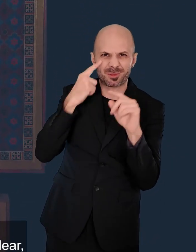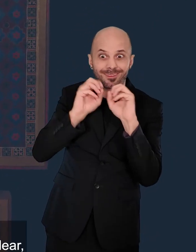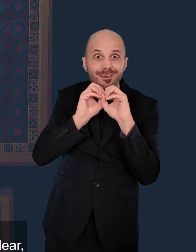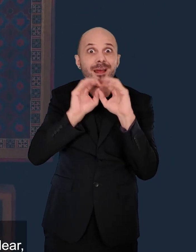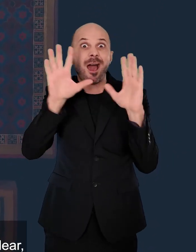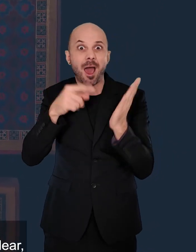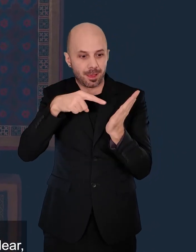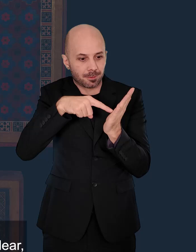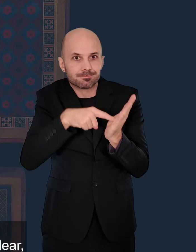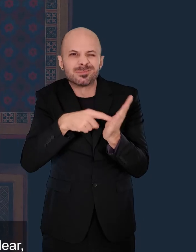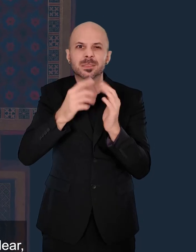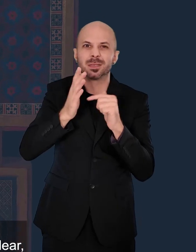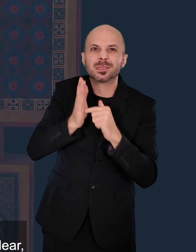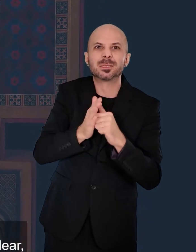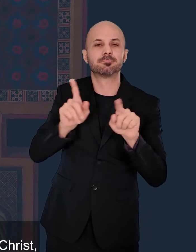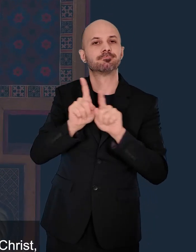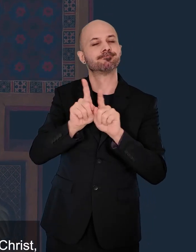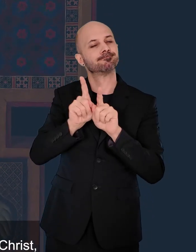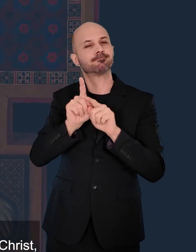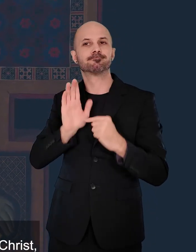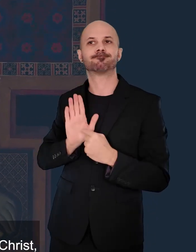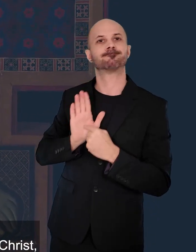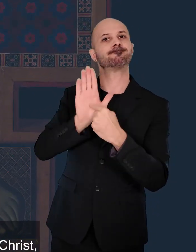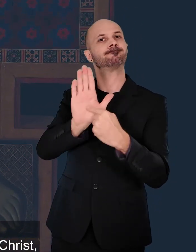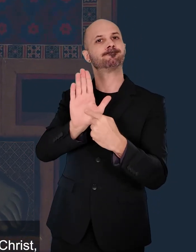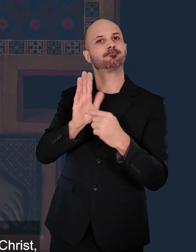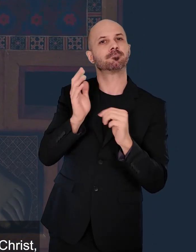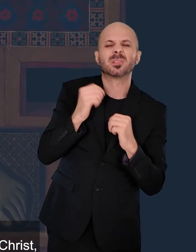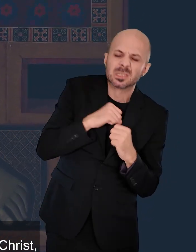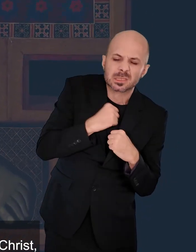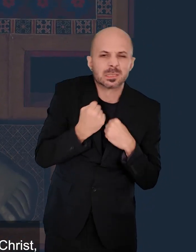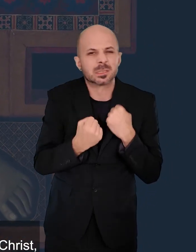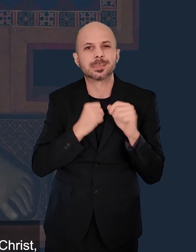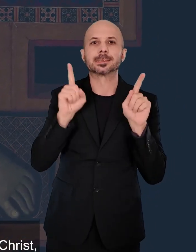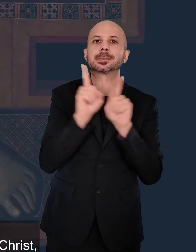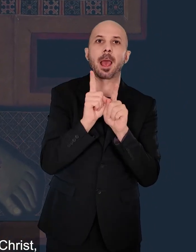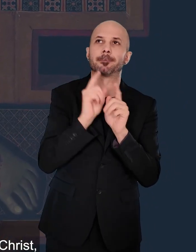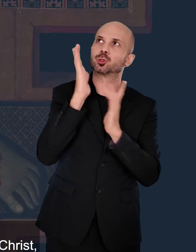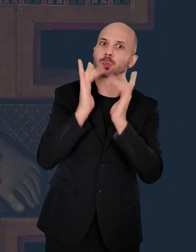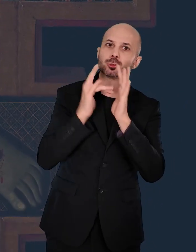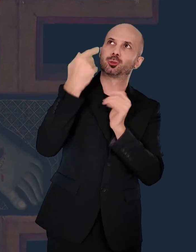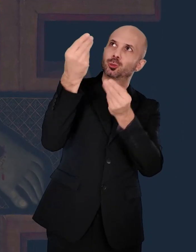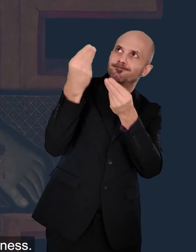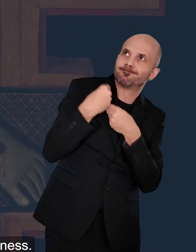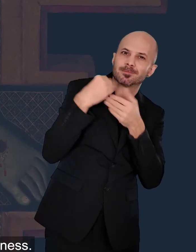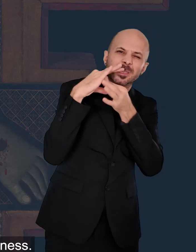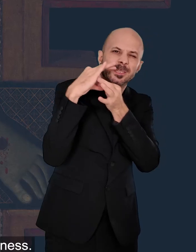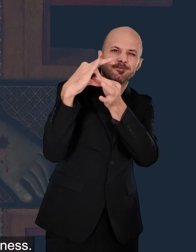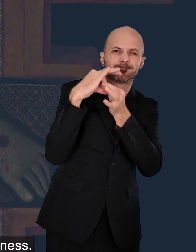the stigmata are extremely clear, emphasizing that he shares the suffering of Christ, a guarantee of